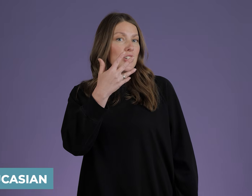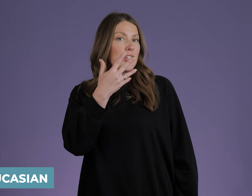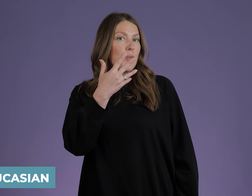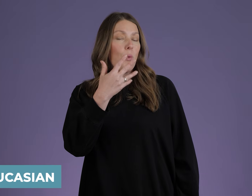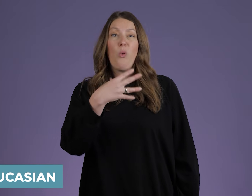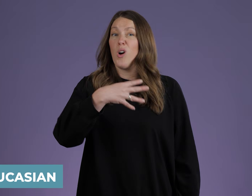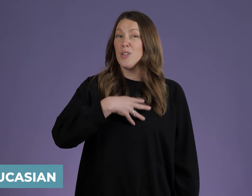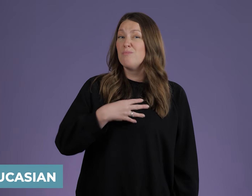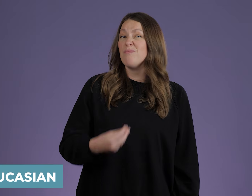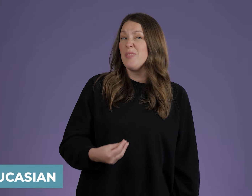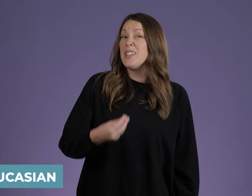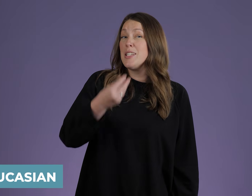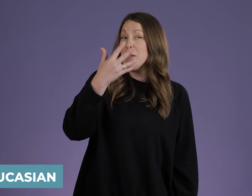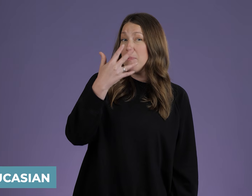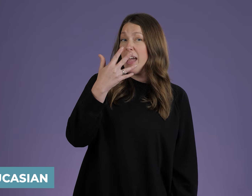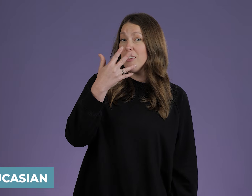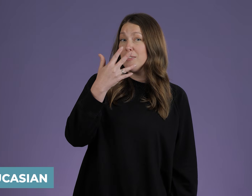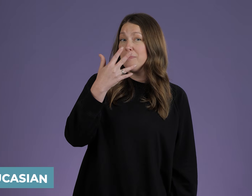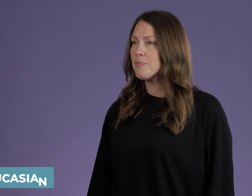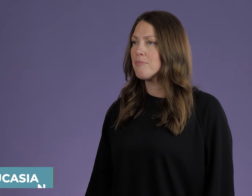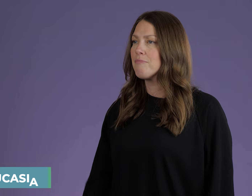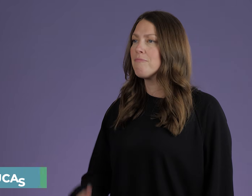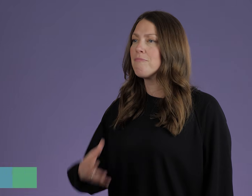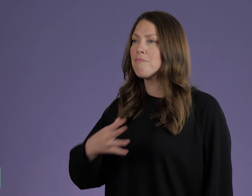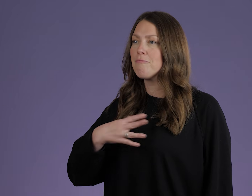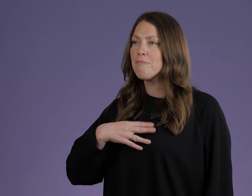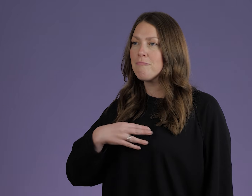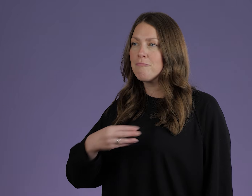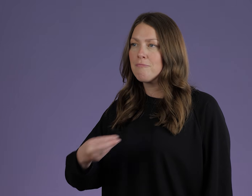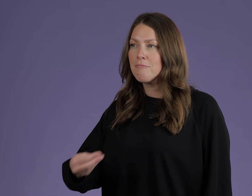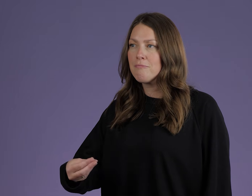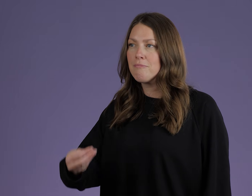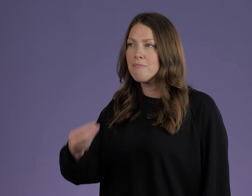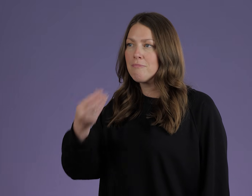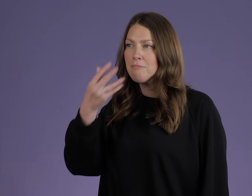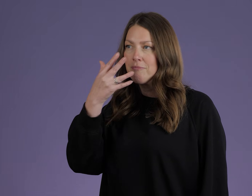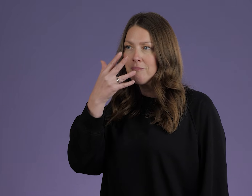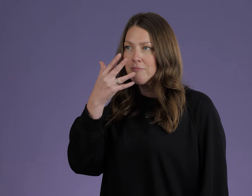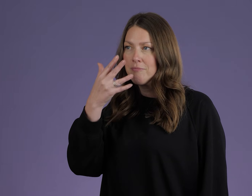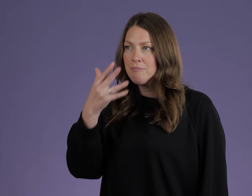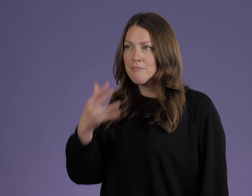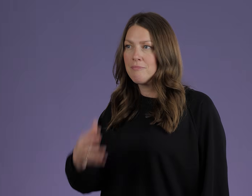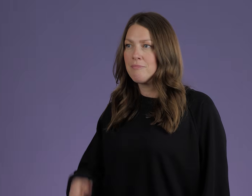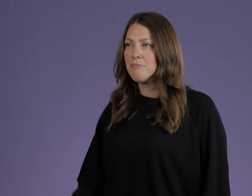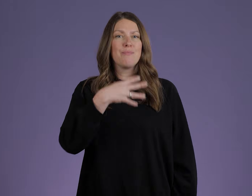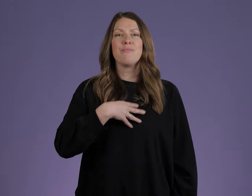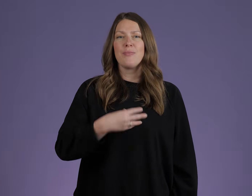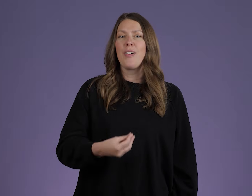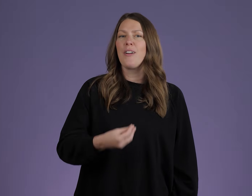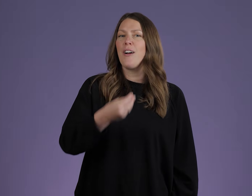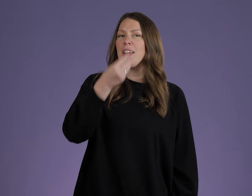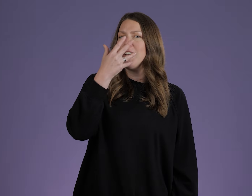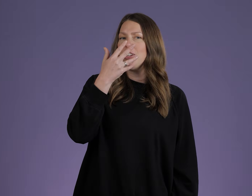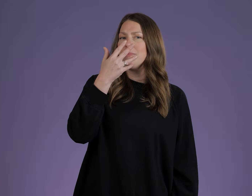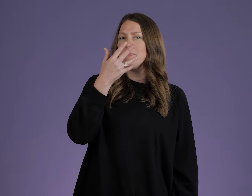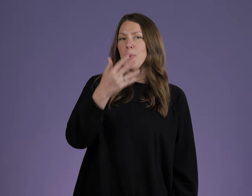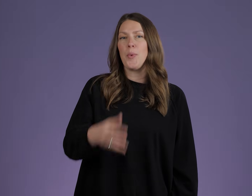Caucasian or to be pale. The sign white and throw it up on your face. Caucasian or